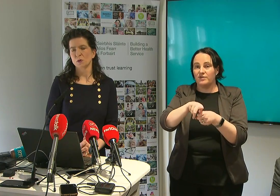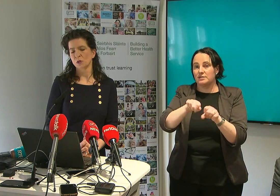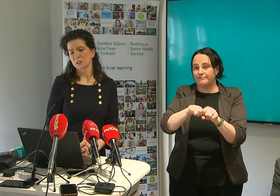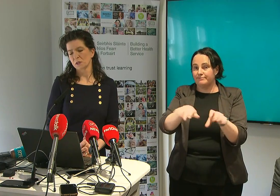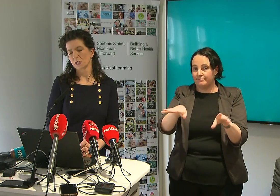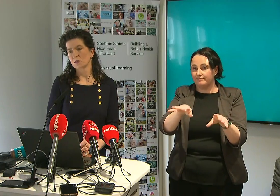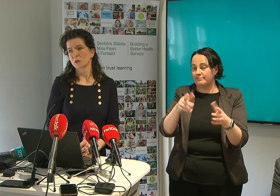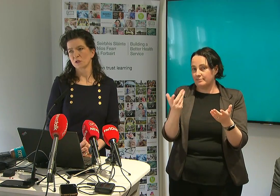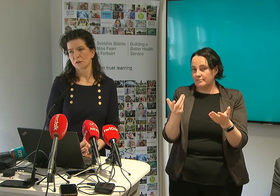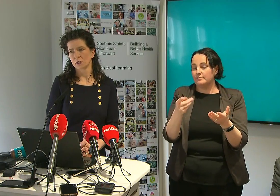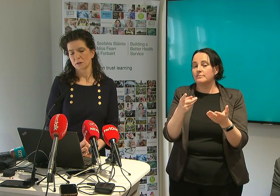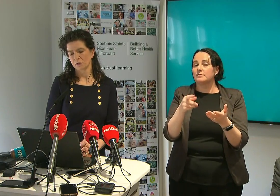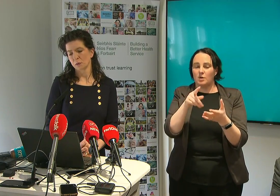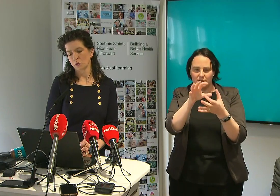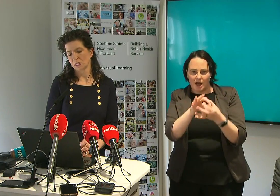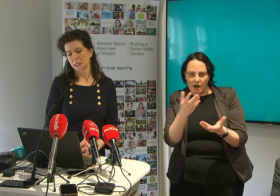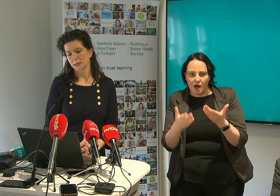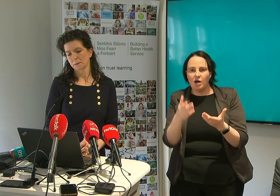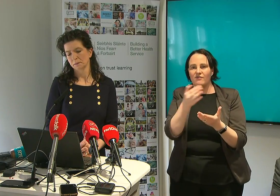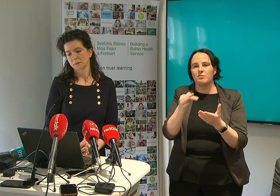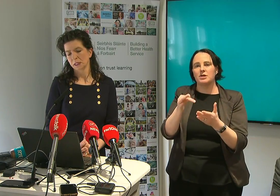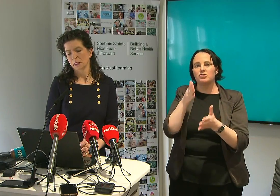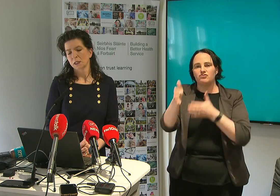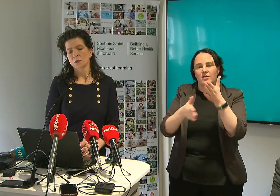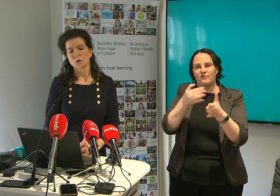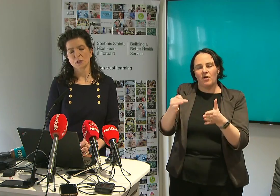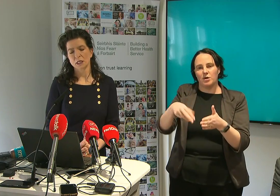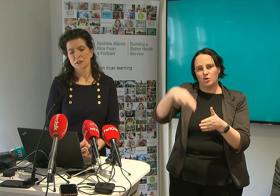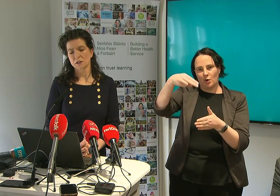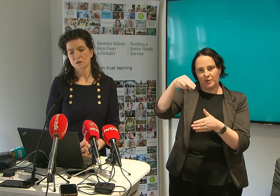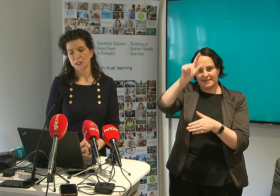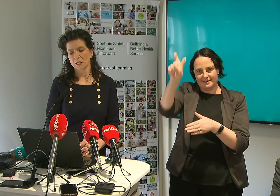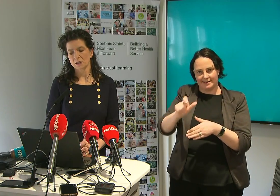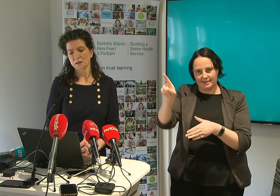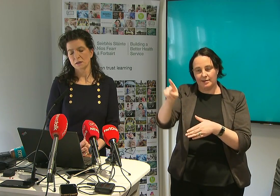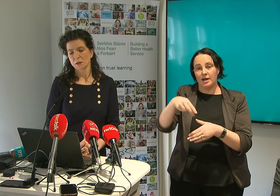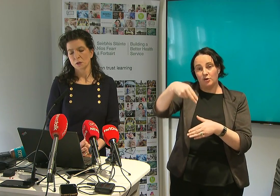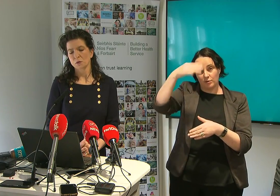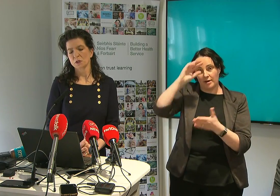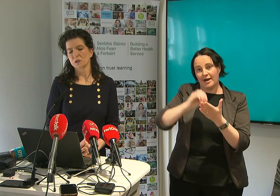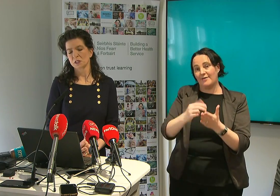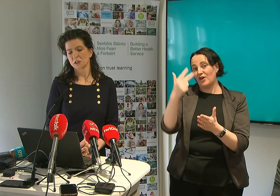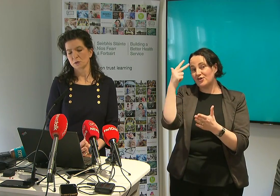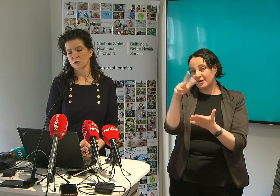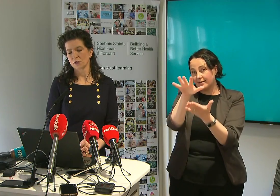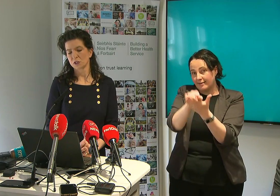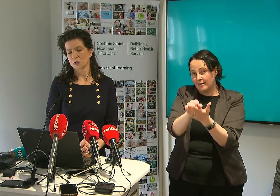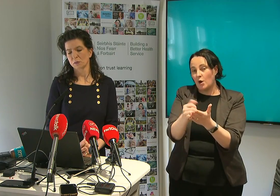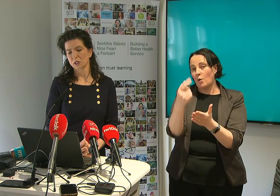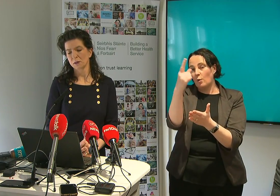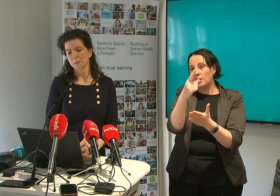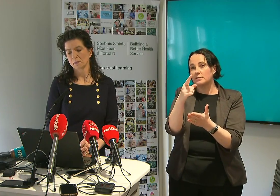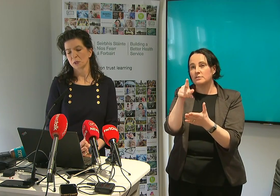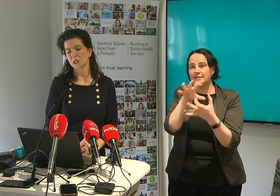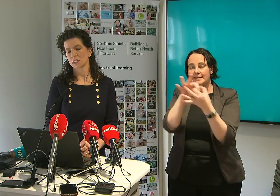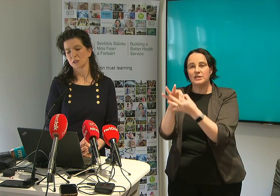These were all associated with travel from Northern Italy. Northern Ireland has 3 cases, one associated with travel to Great